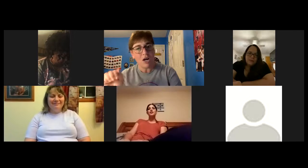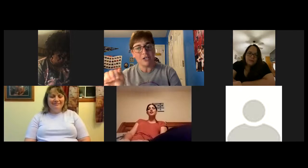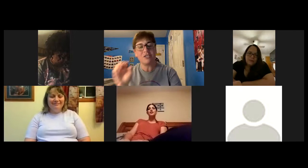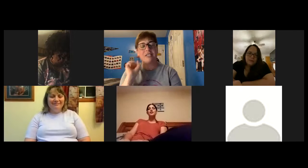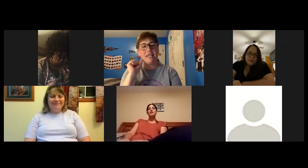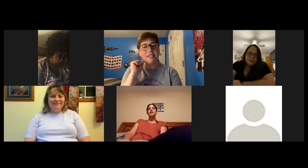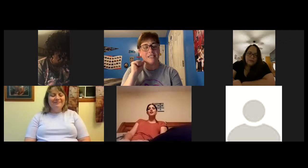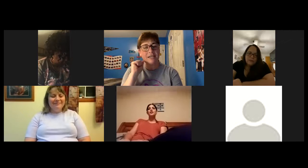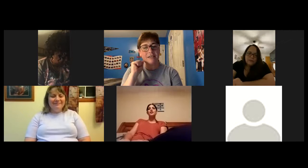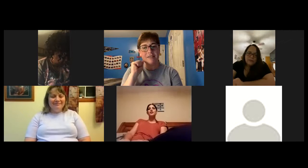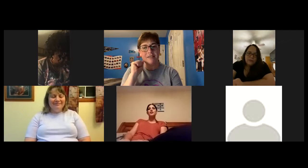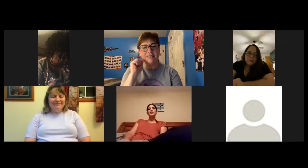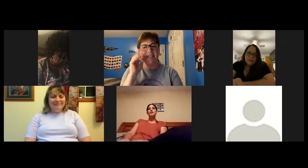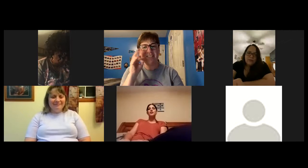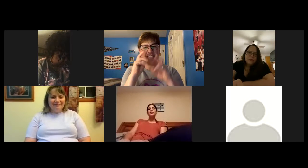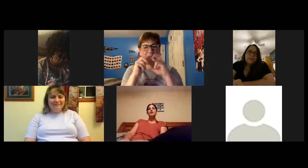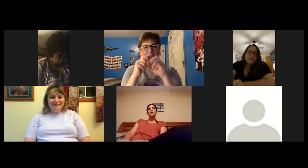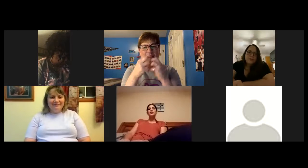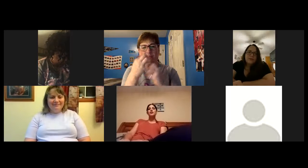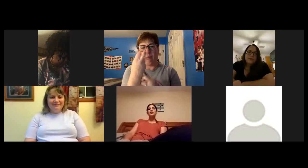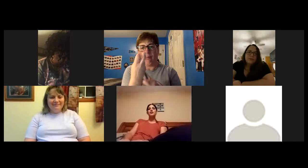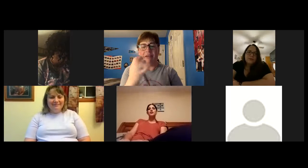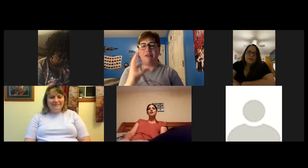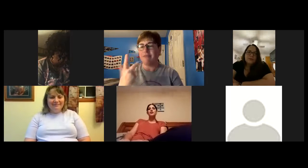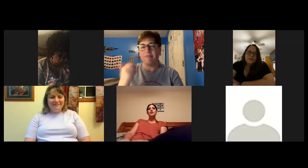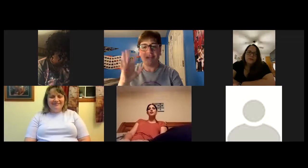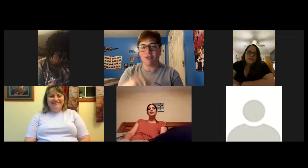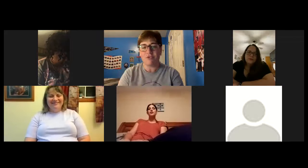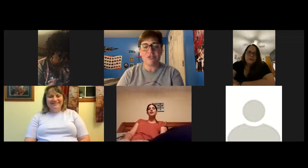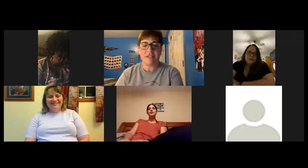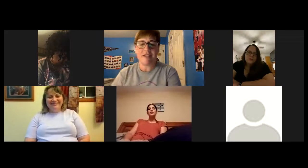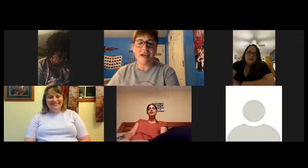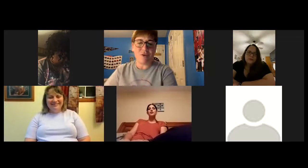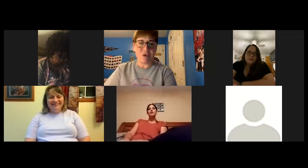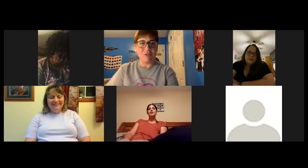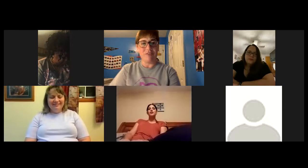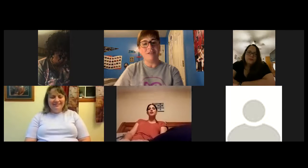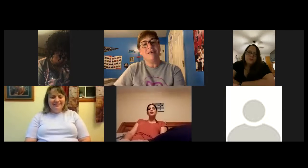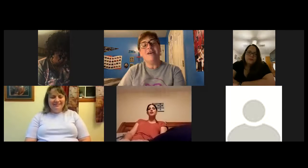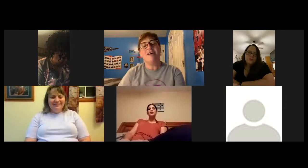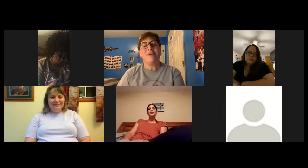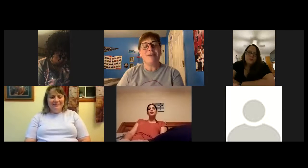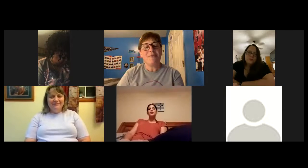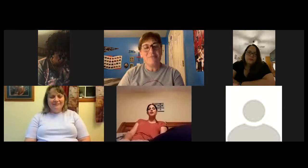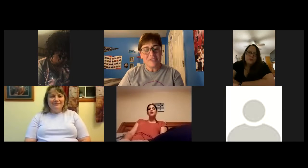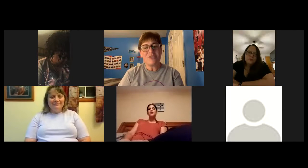to rush, because then it's just gonna be like, well, your fingers are just gonna not agree with you,